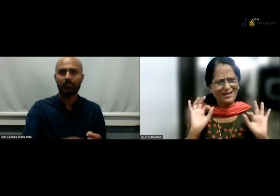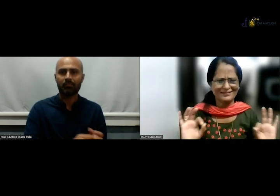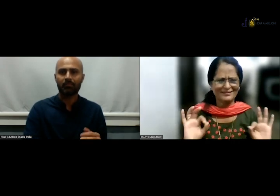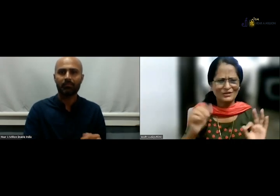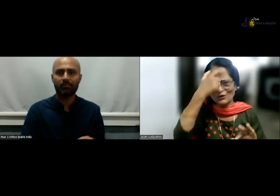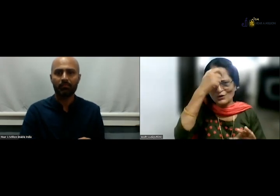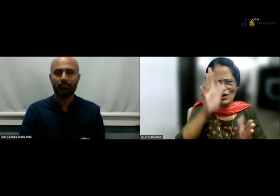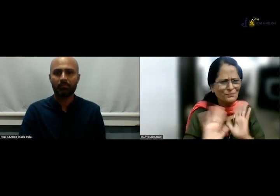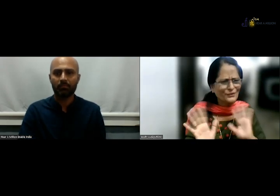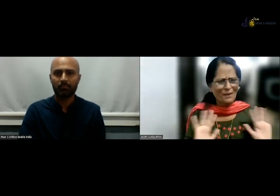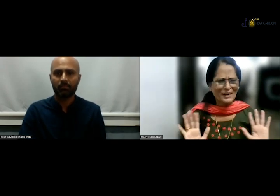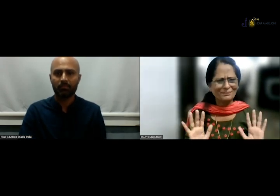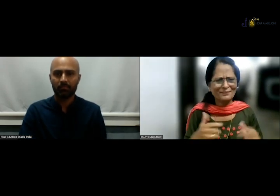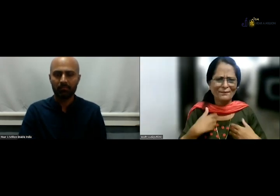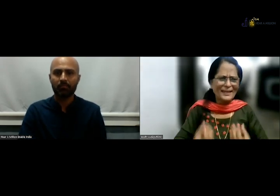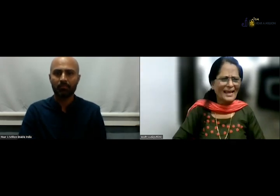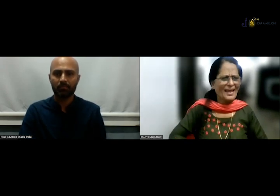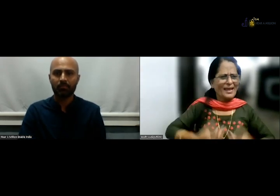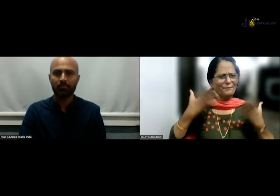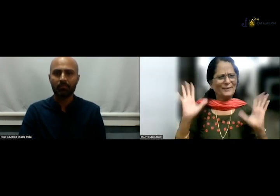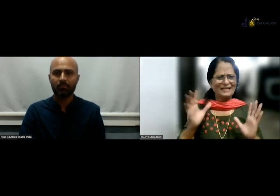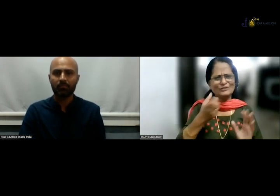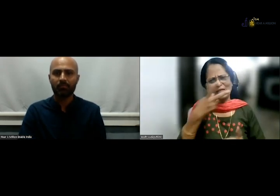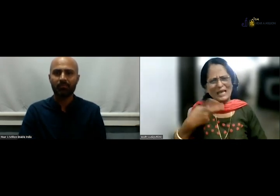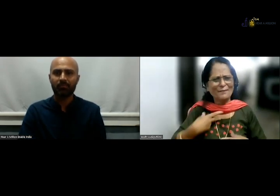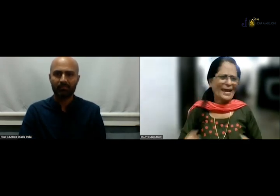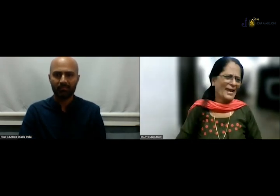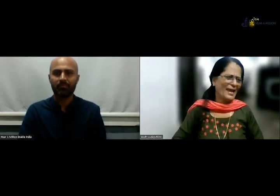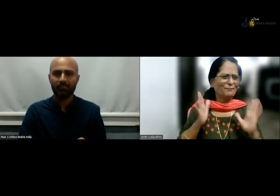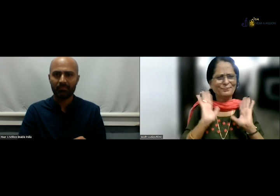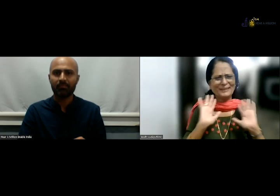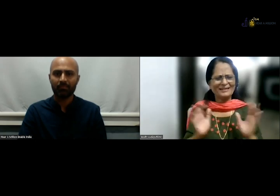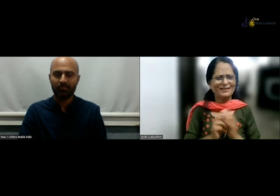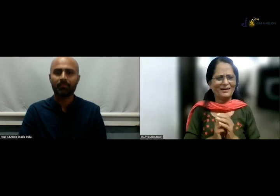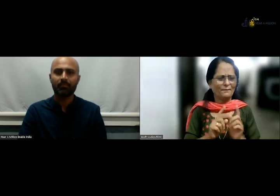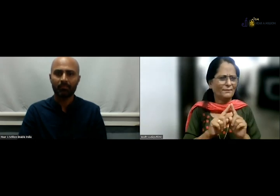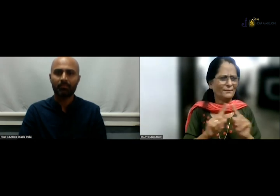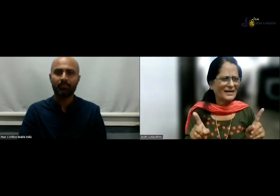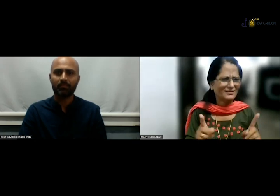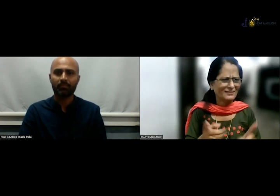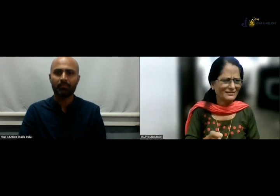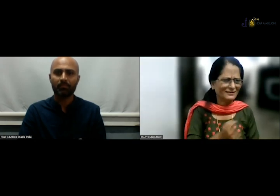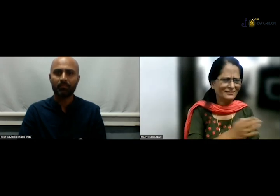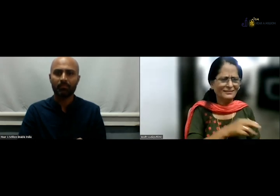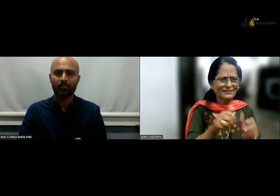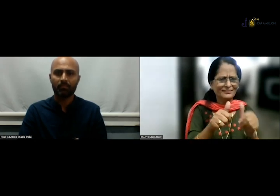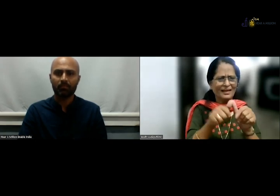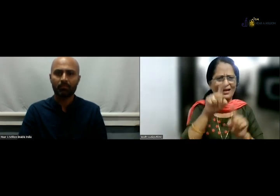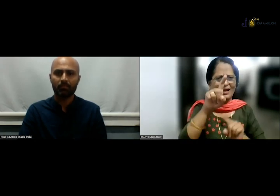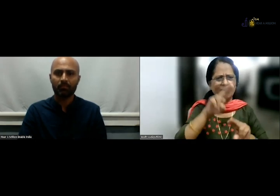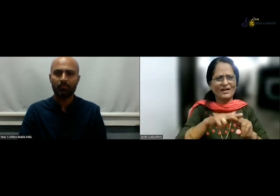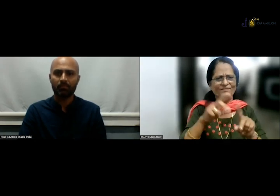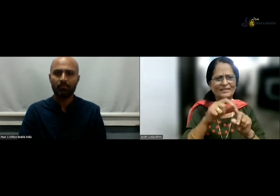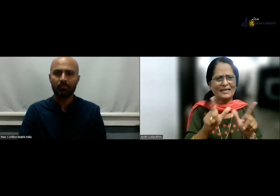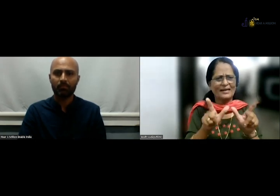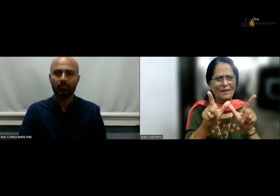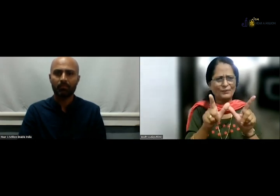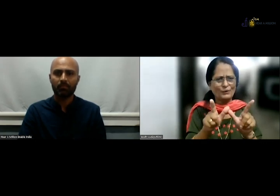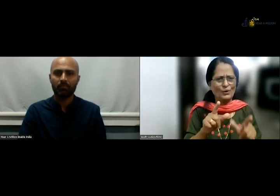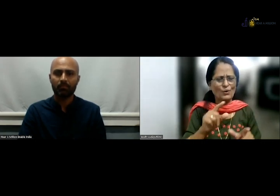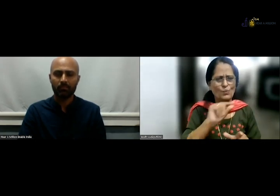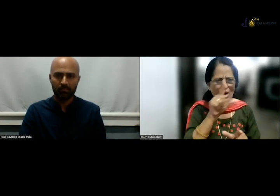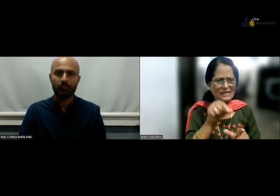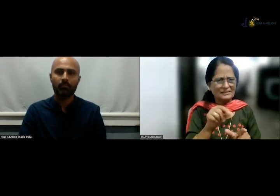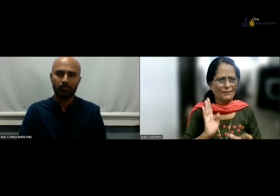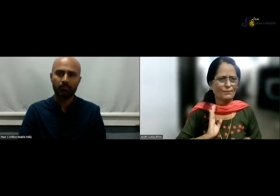ask Sudamni, and there was a good memories we shared together, and it was a great time